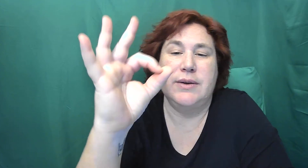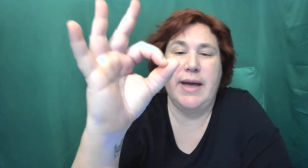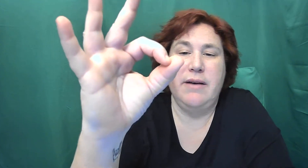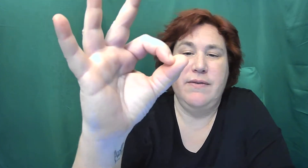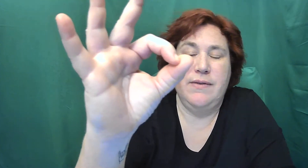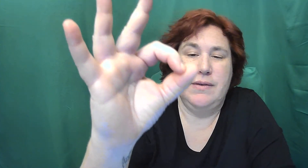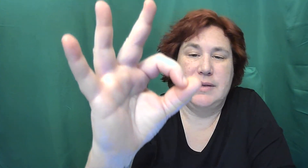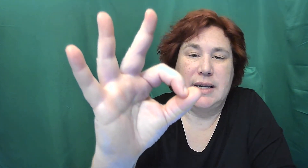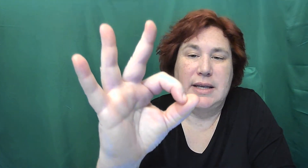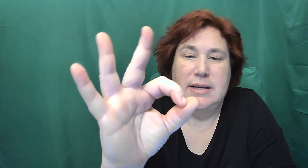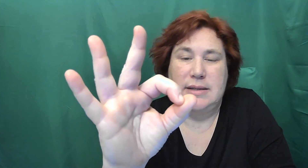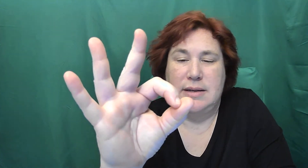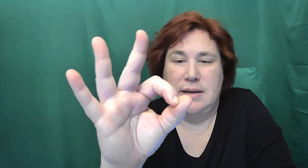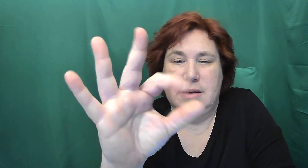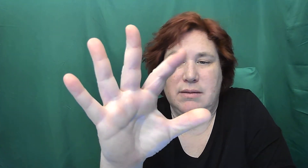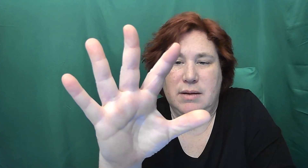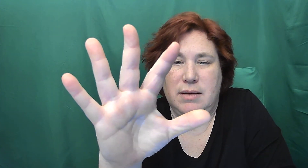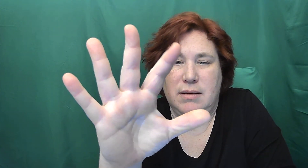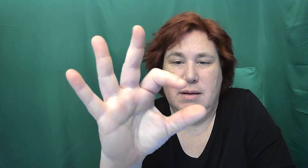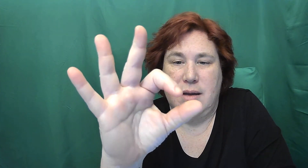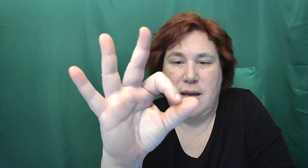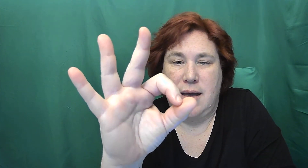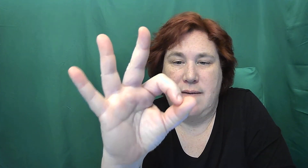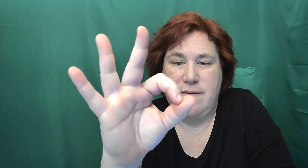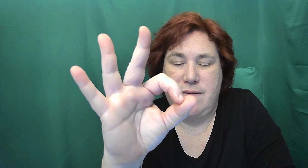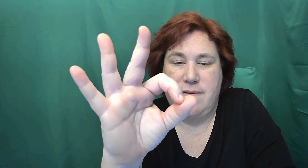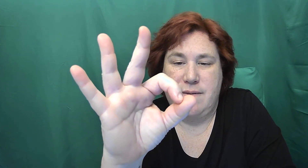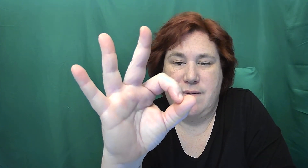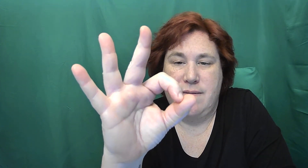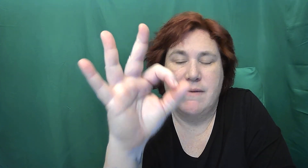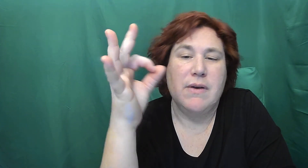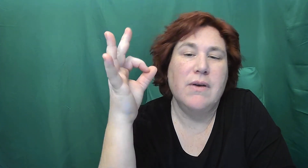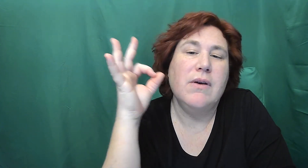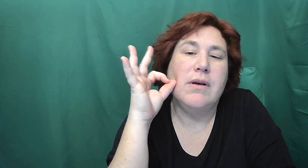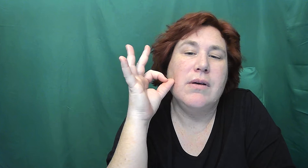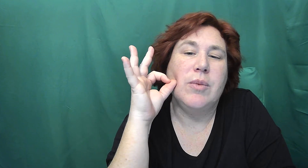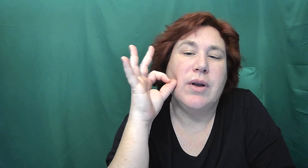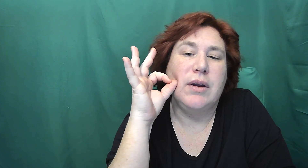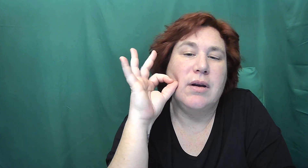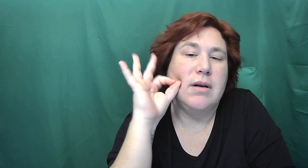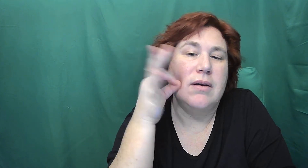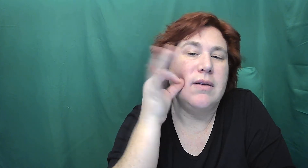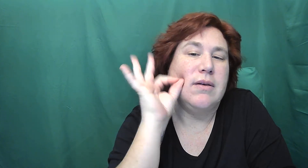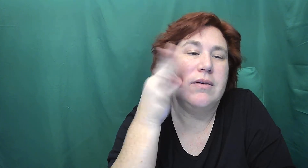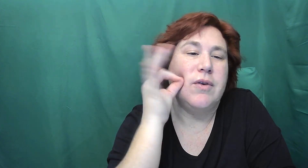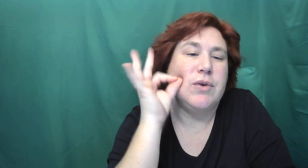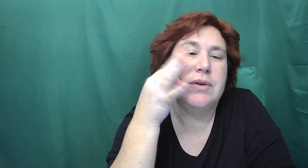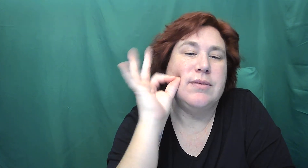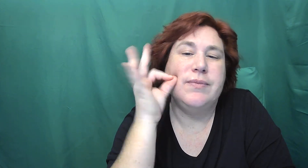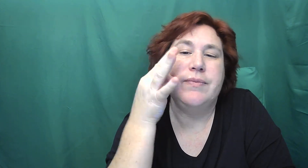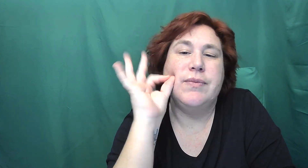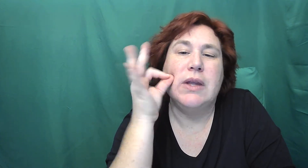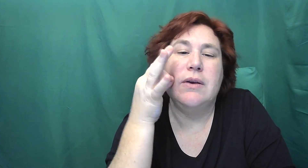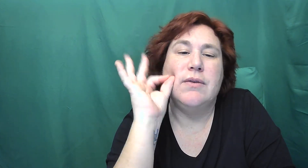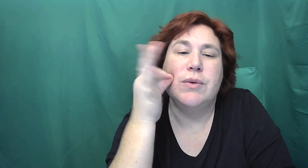F is like this. F. Put on here. Fruit. Fruit.